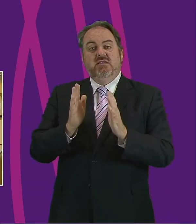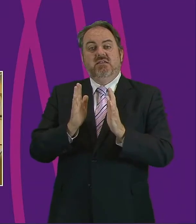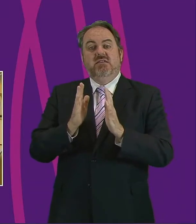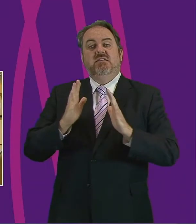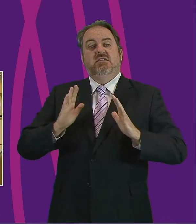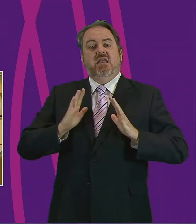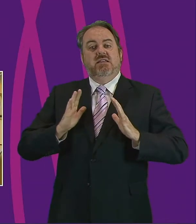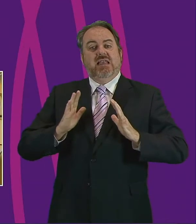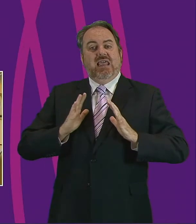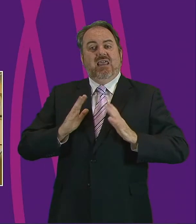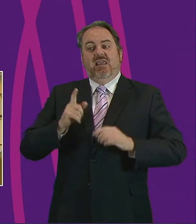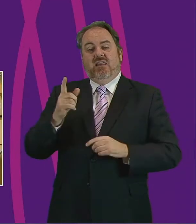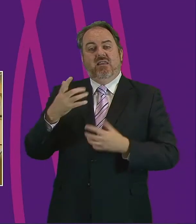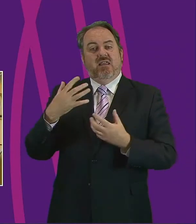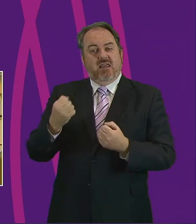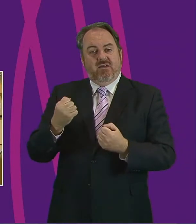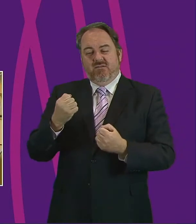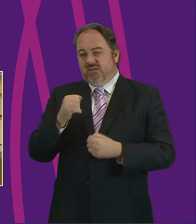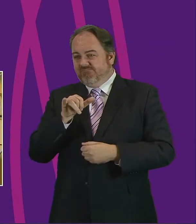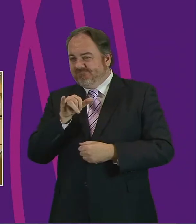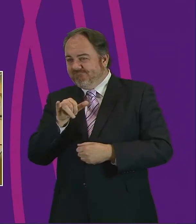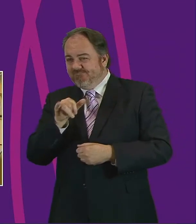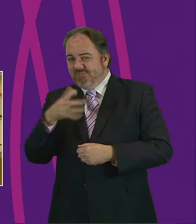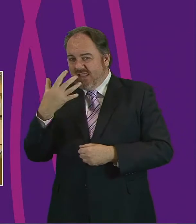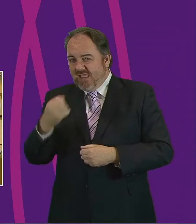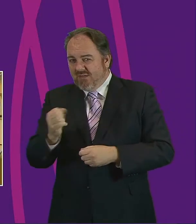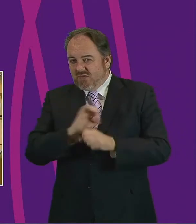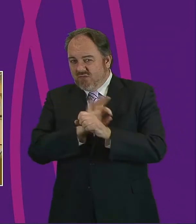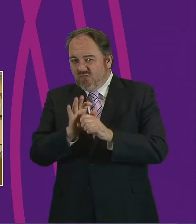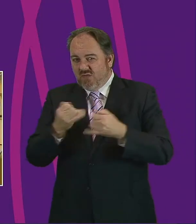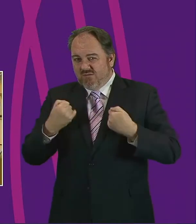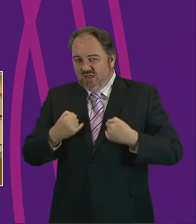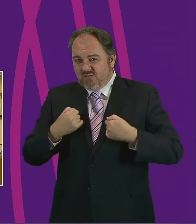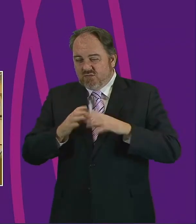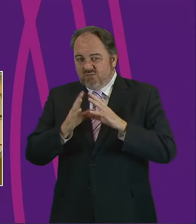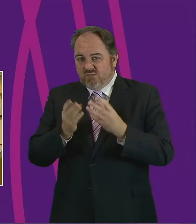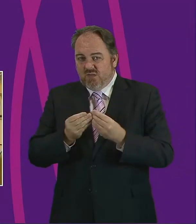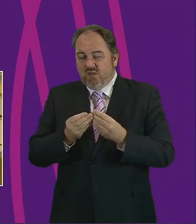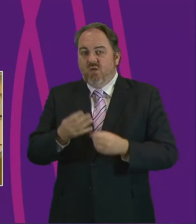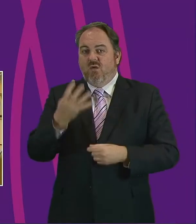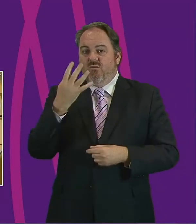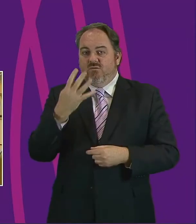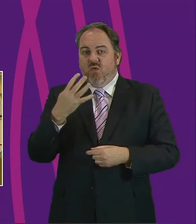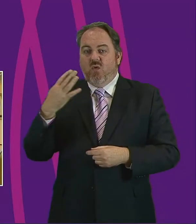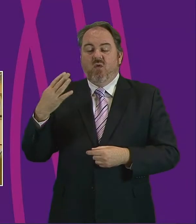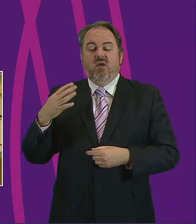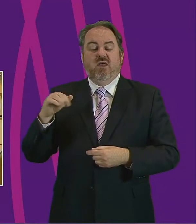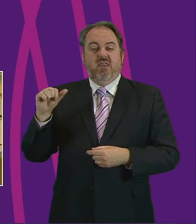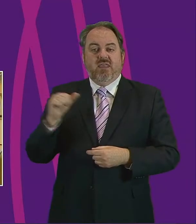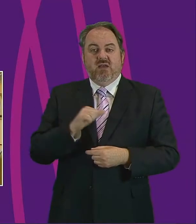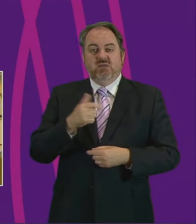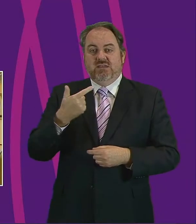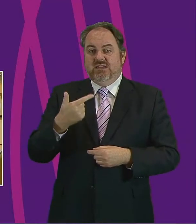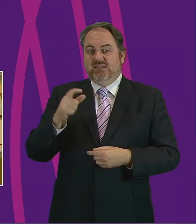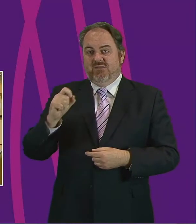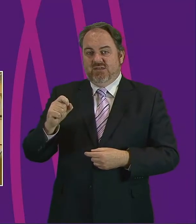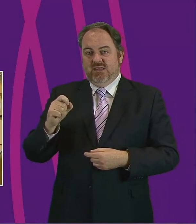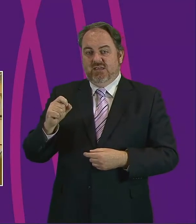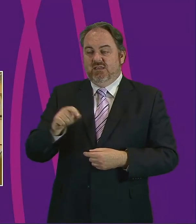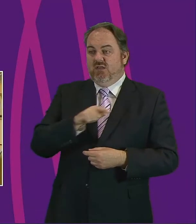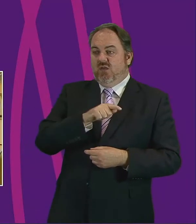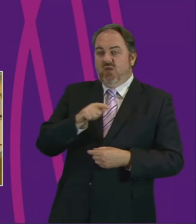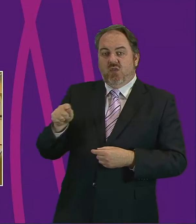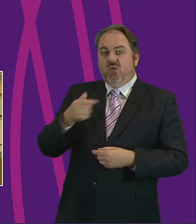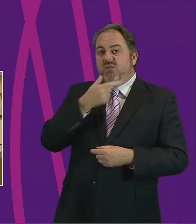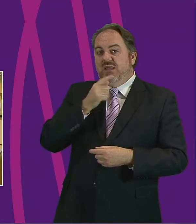registered deaths with either a confirmed or presumed link to the virus was 4,070. Of those, 70 were registered in the 7